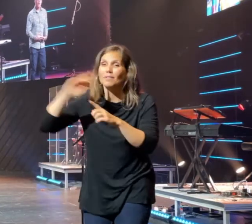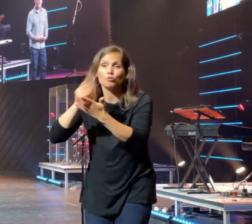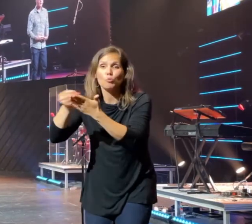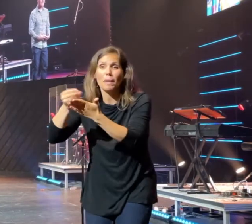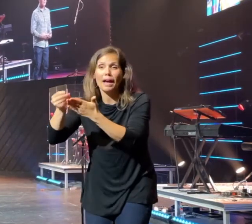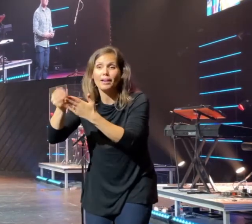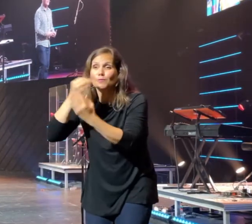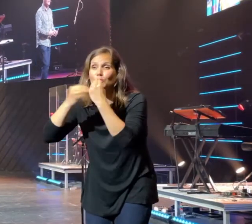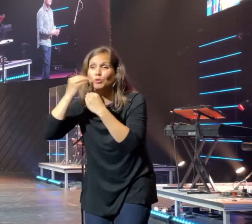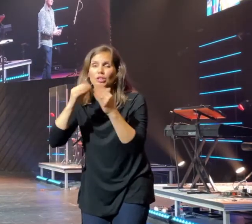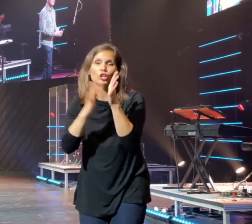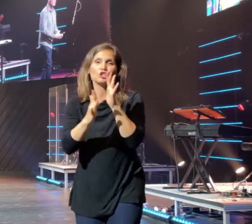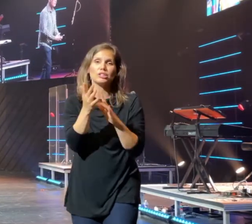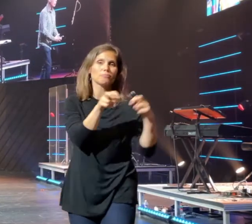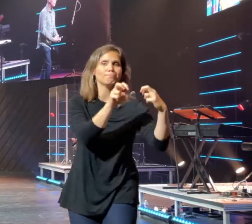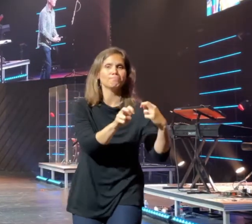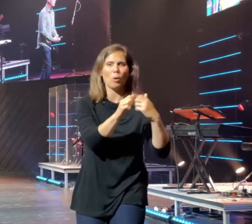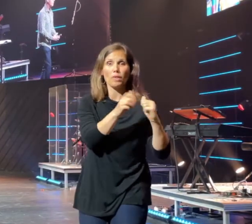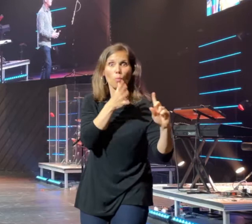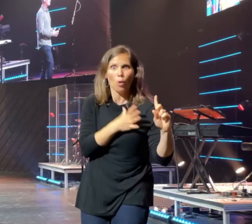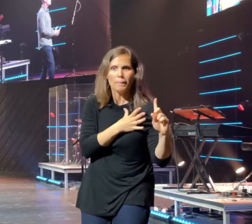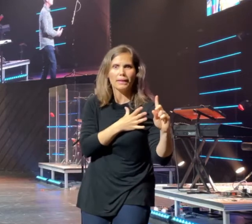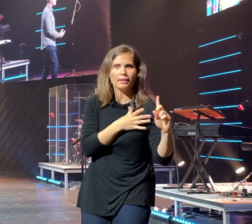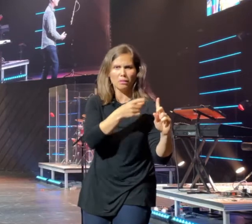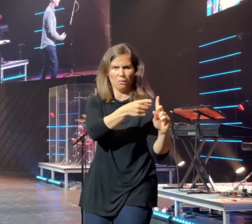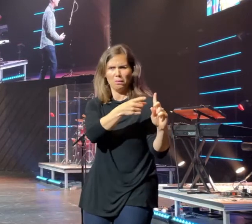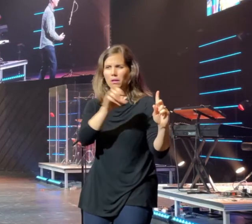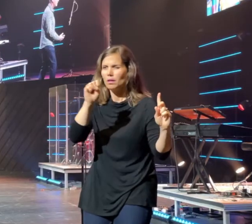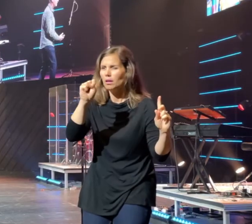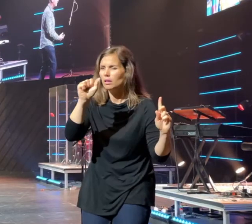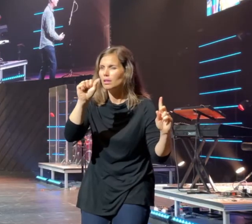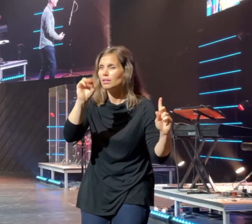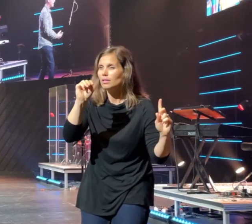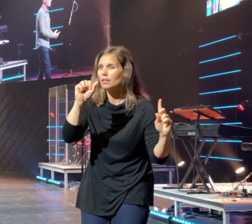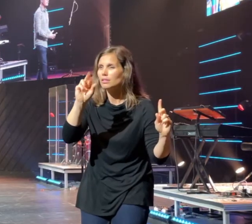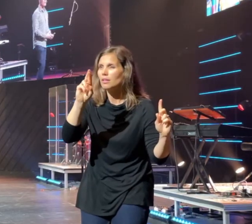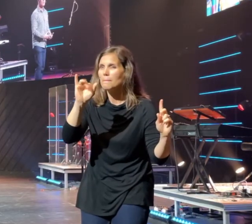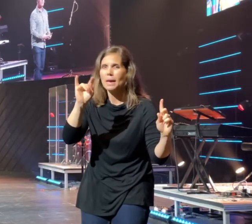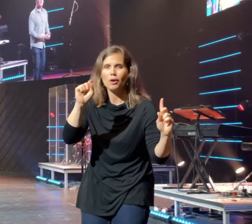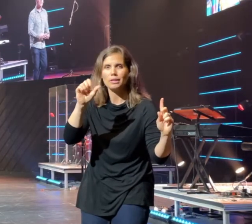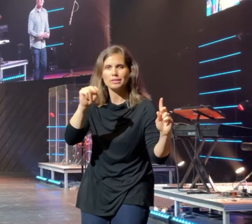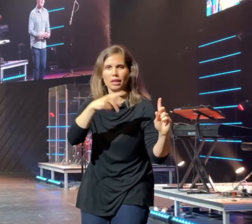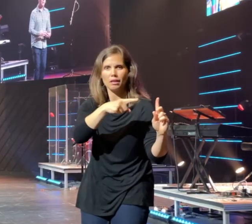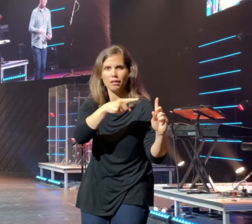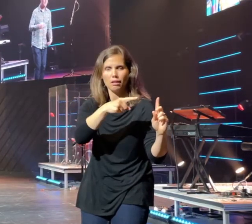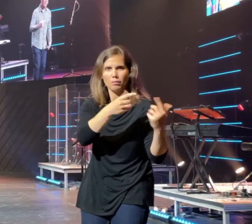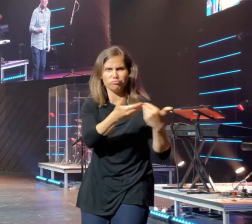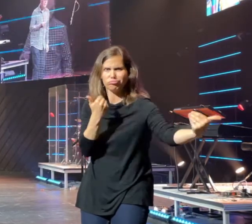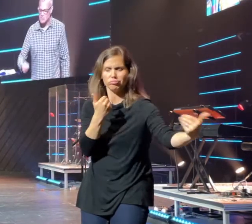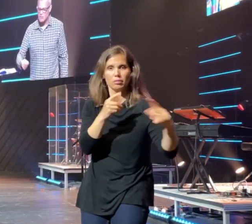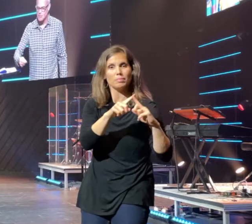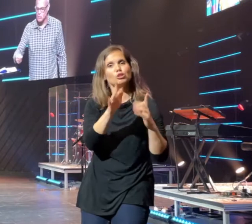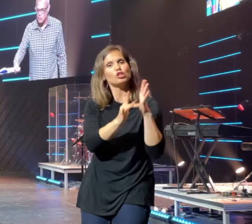track. And he went and talked to this woman of Samaria. And he gave her this long message. And not only did he